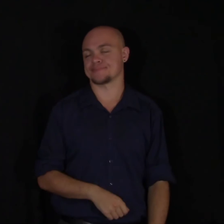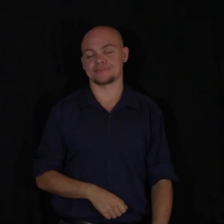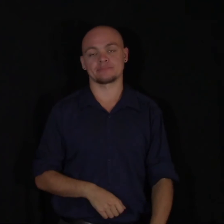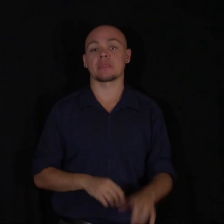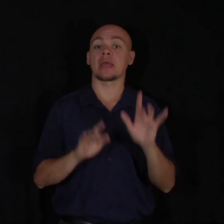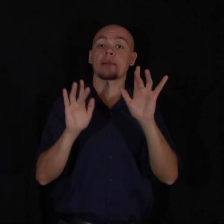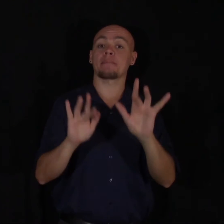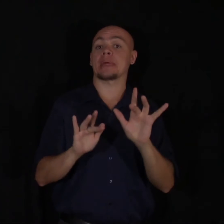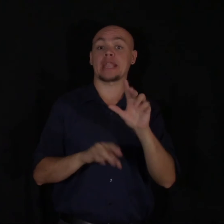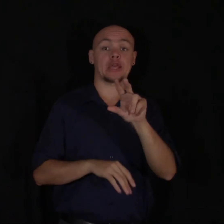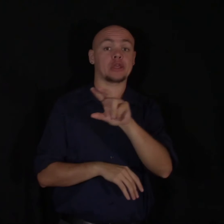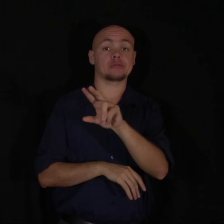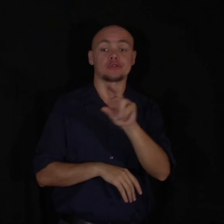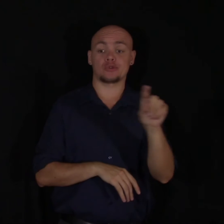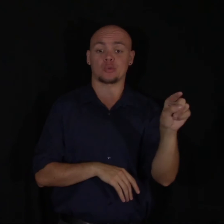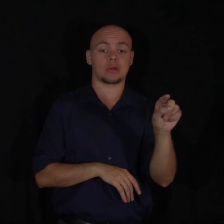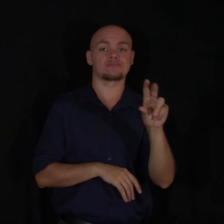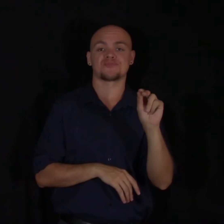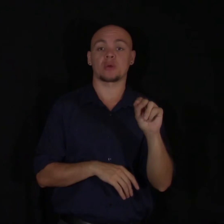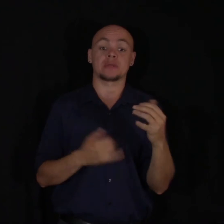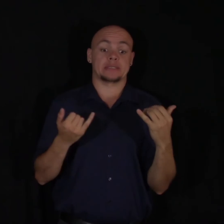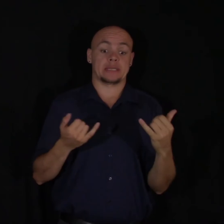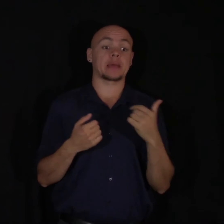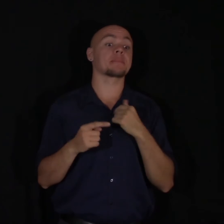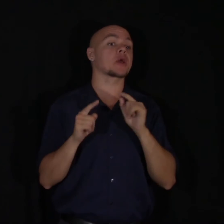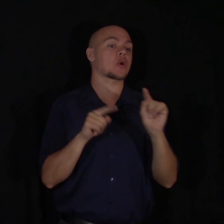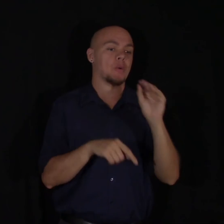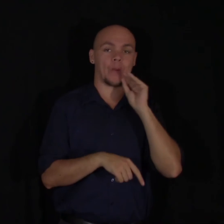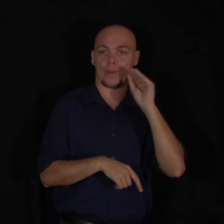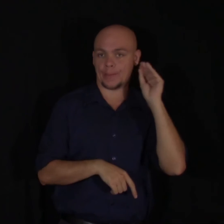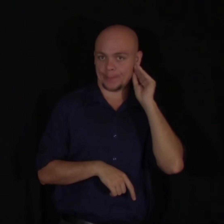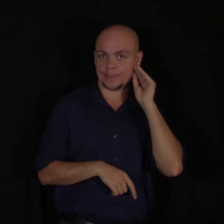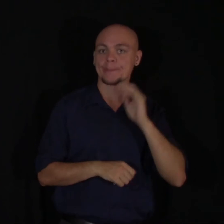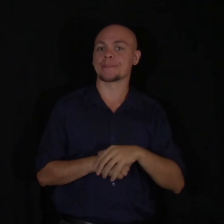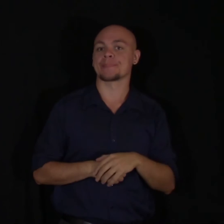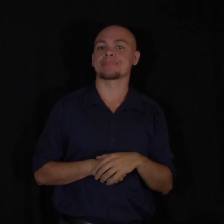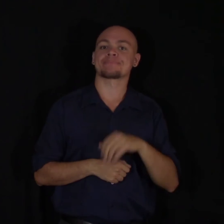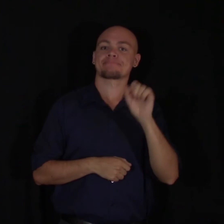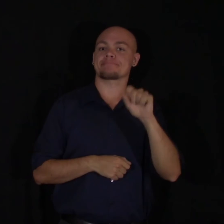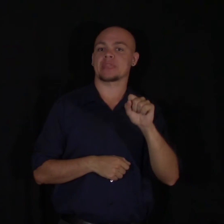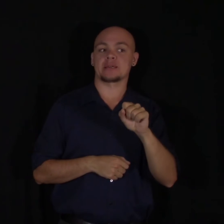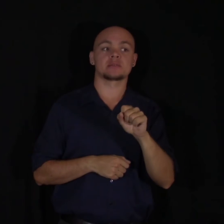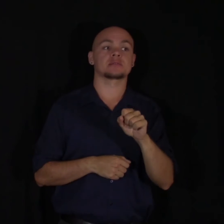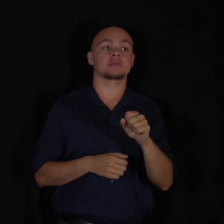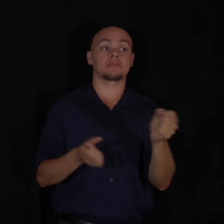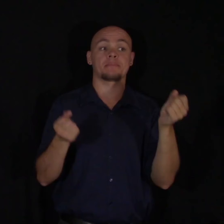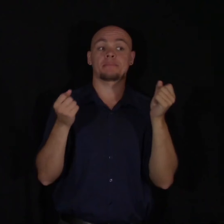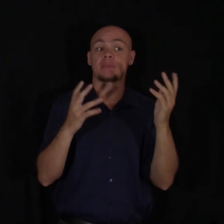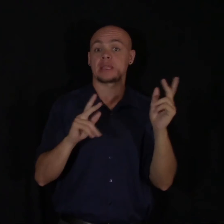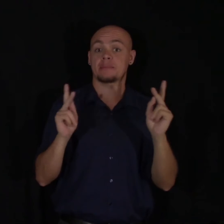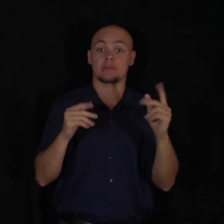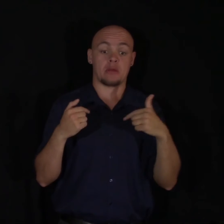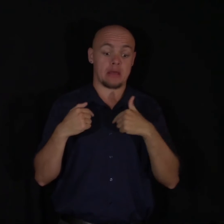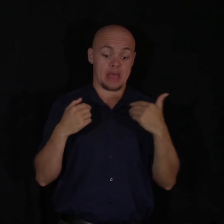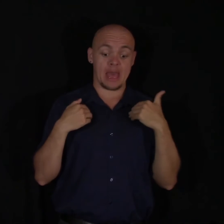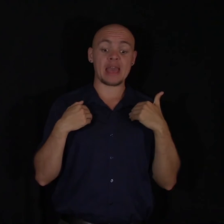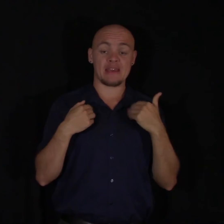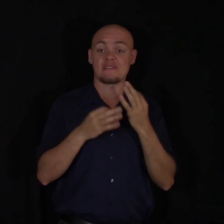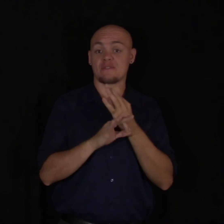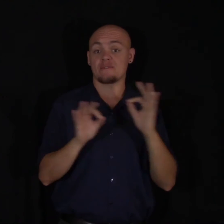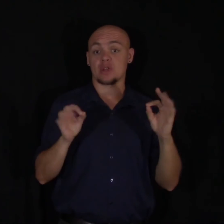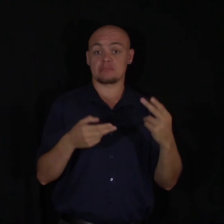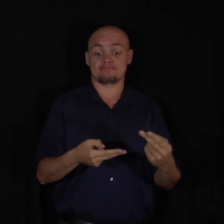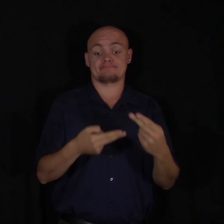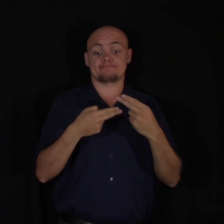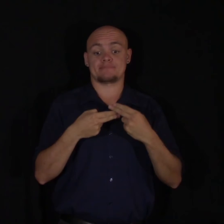to go home today. Yes, I get to have what many would call freedom, but I'm going to talk to